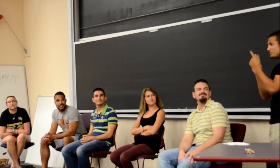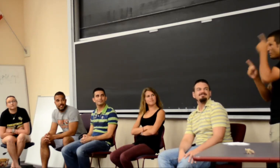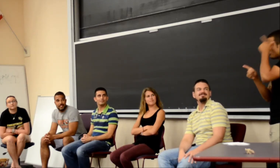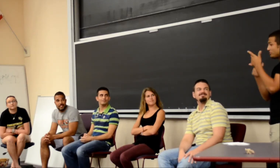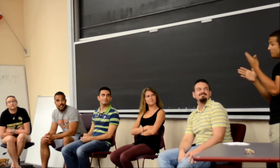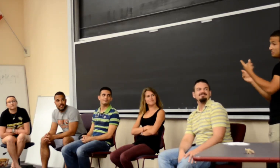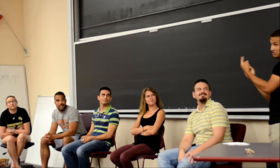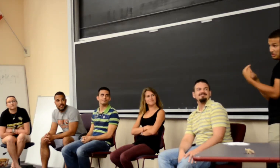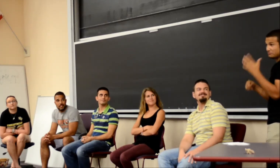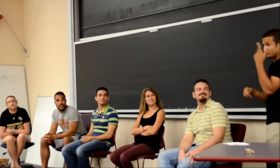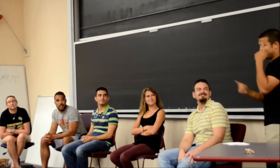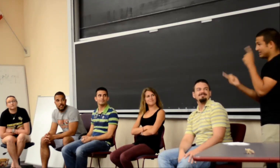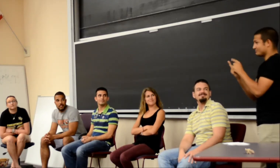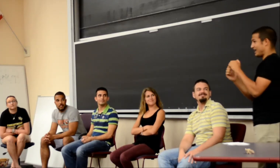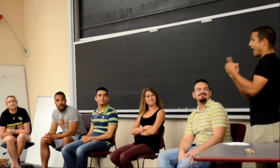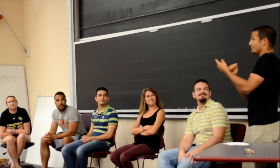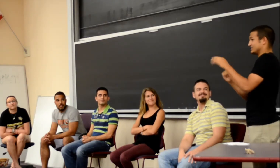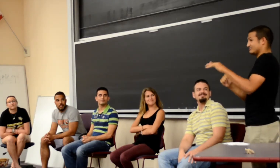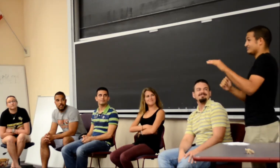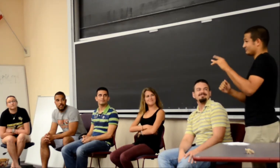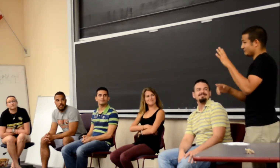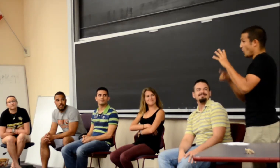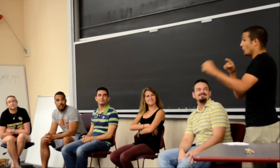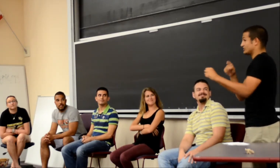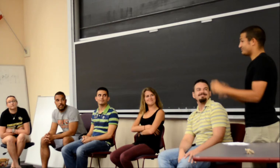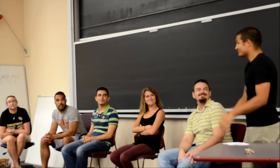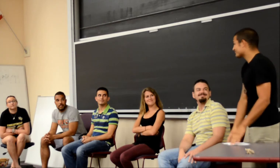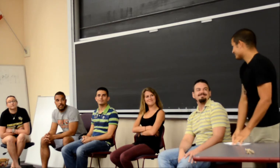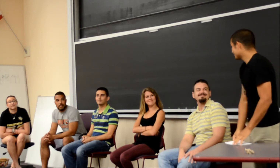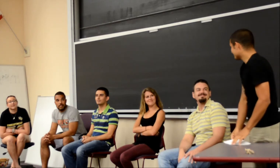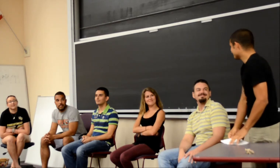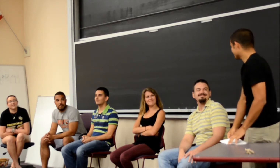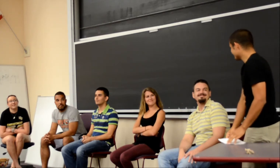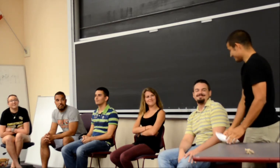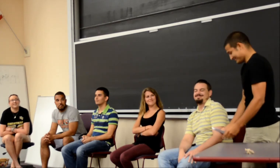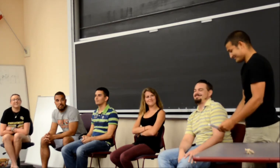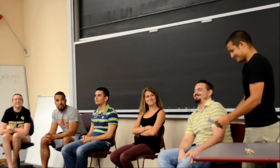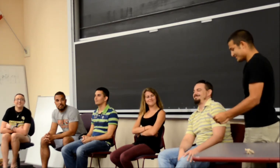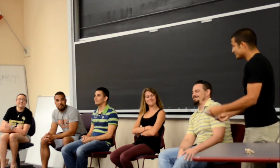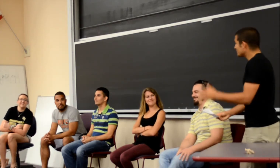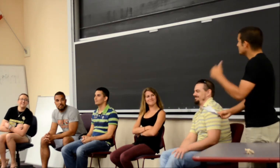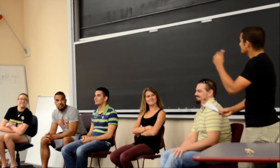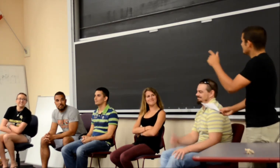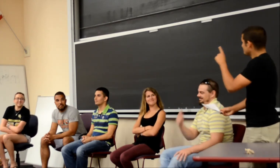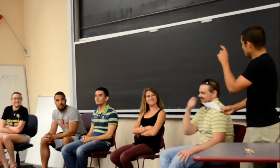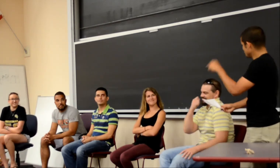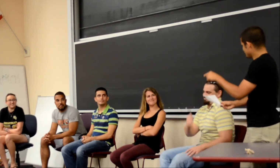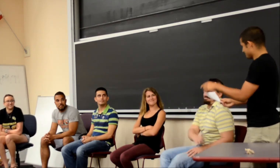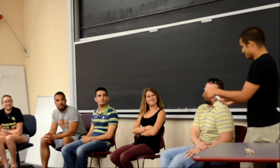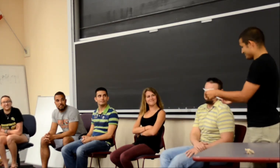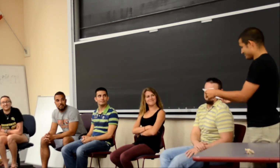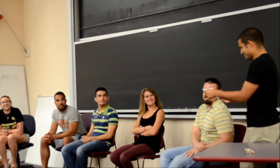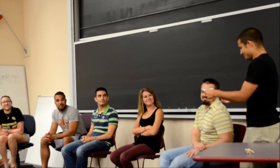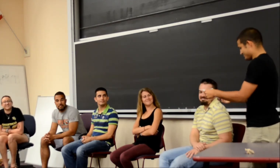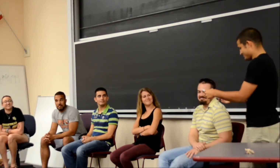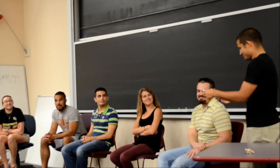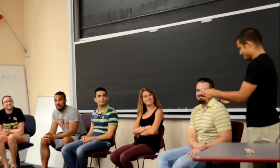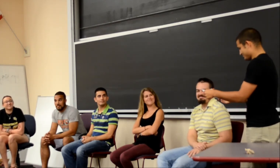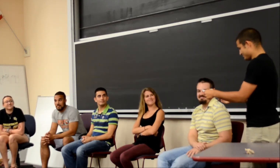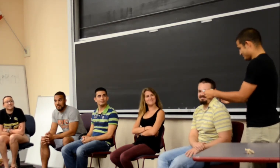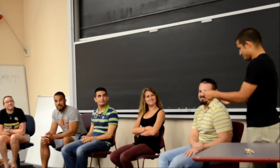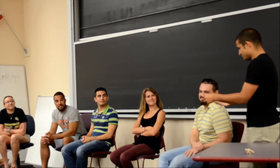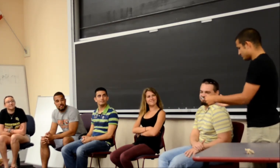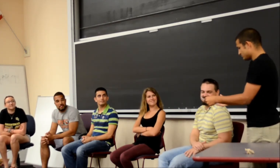somebody, it's awesome, but maybe one day you'll meet my brother, I don't know, but it's pretty awesome. All right, the next